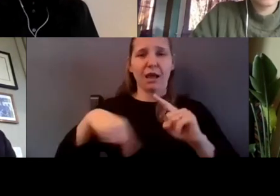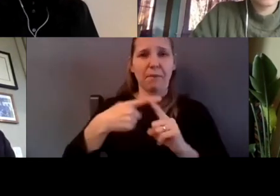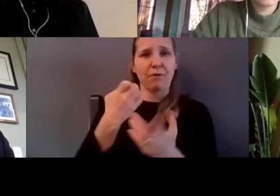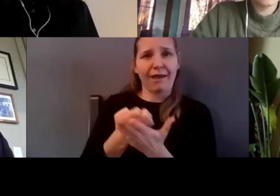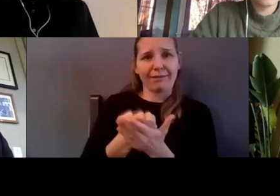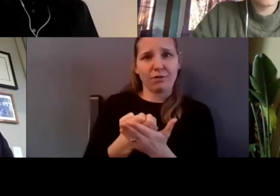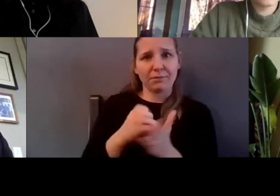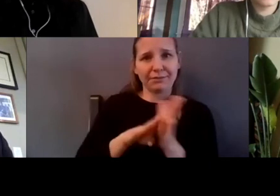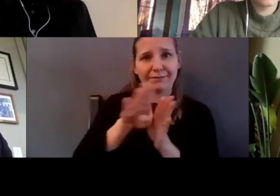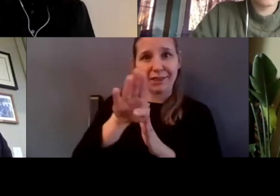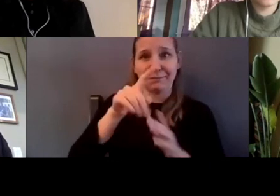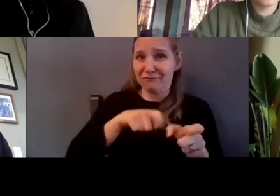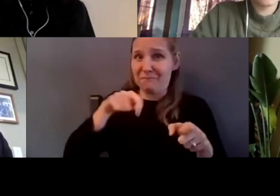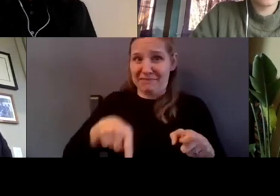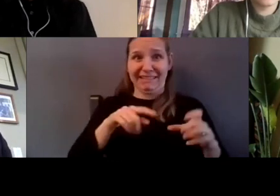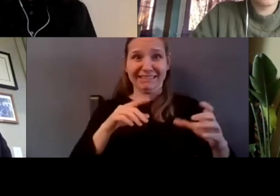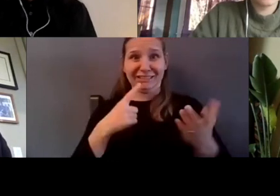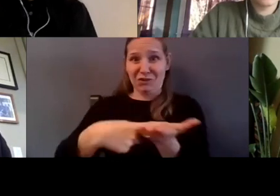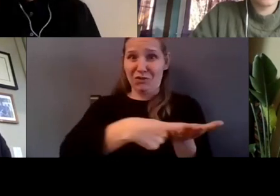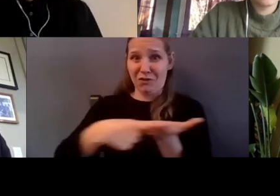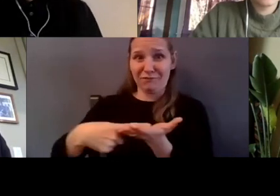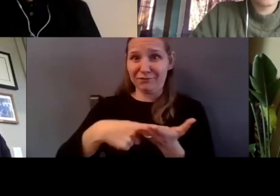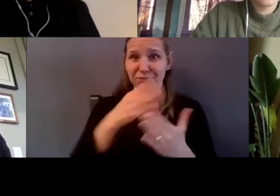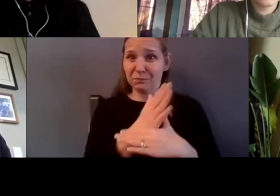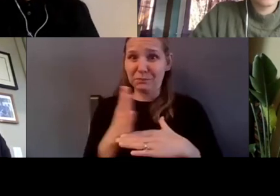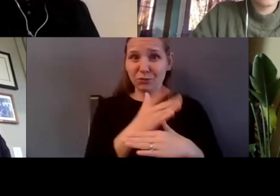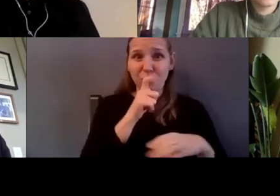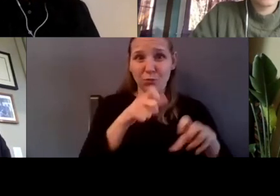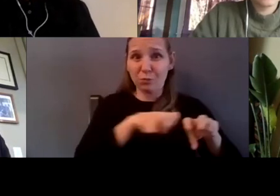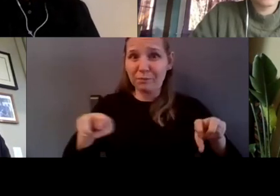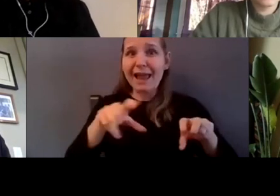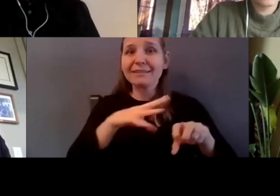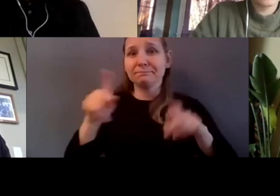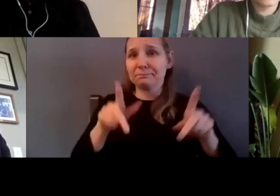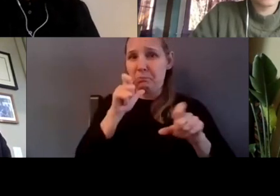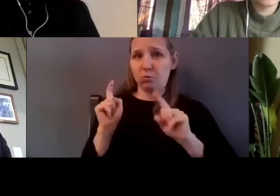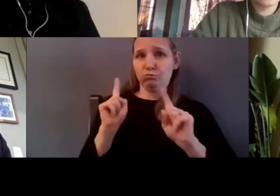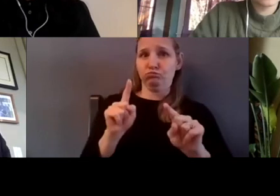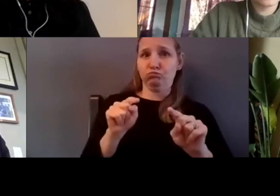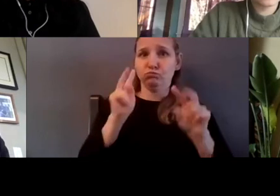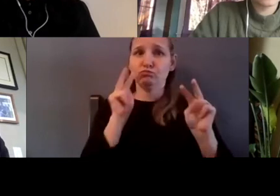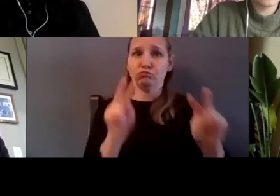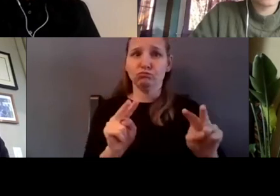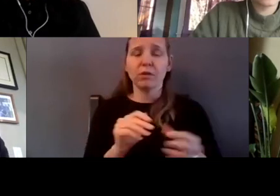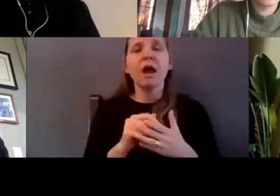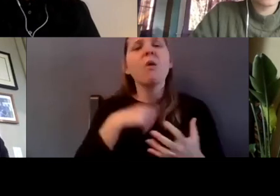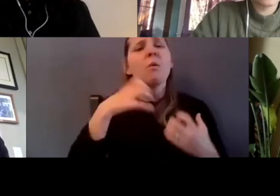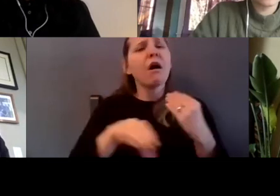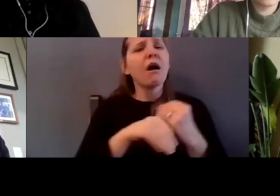this conversation today between the panelists and the attendees. I just wanted to add maybe one